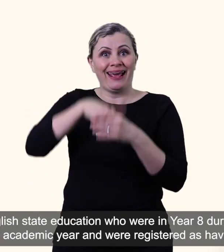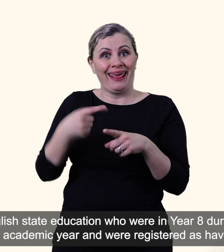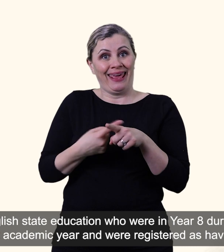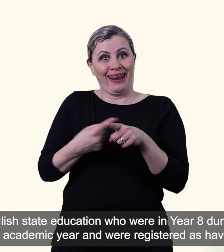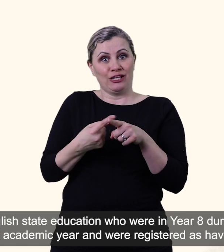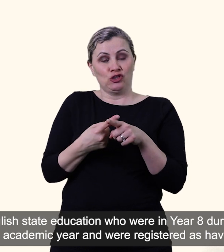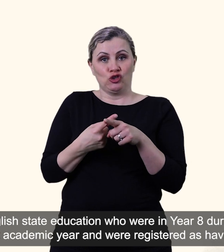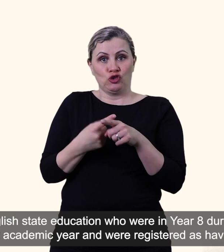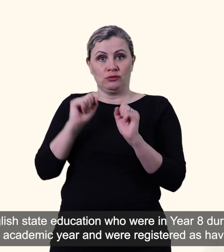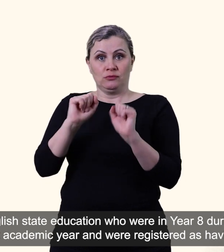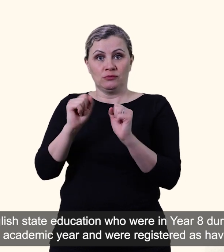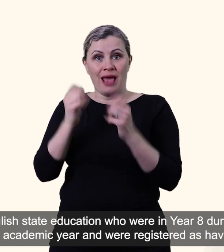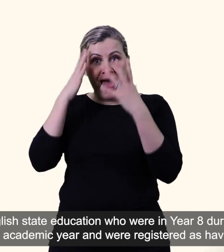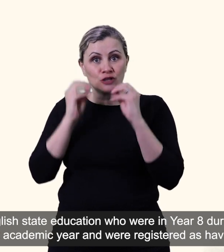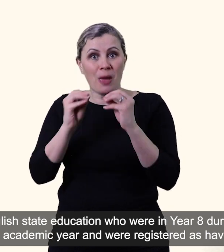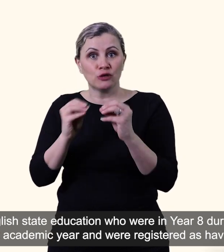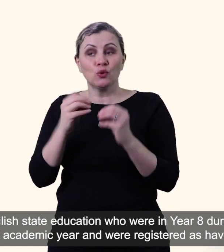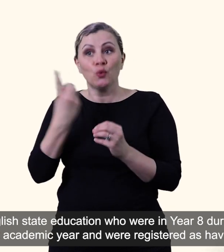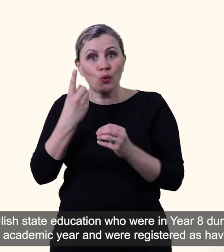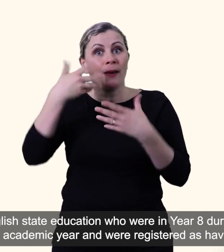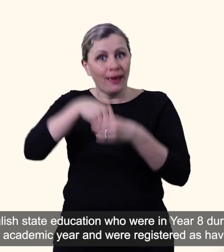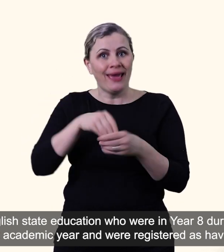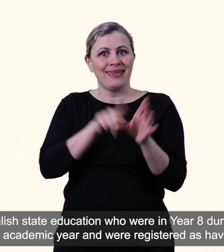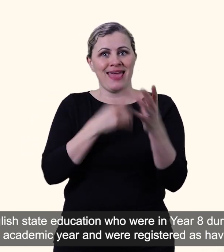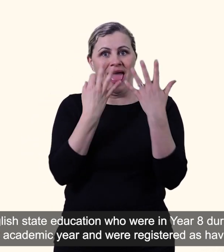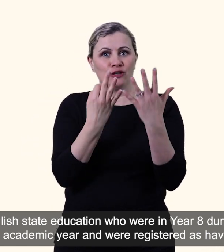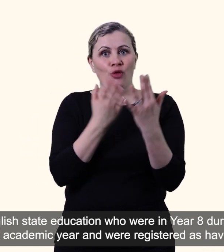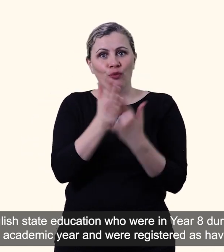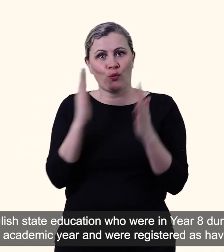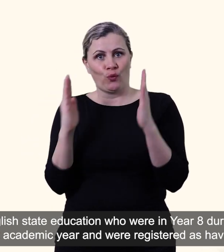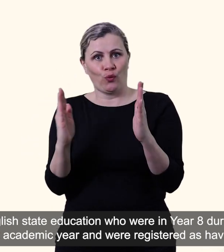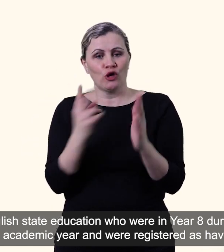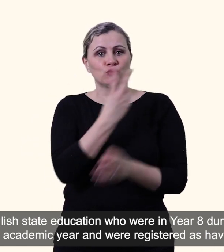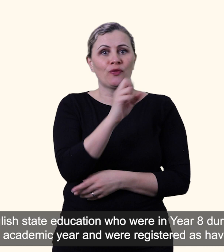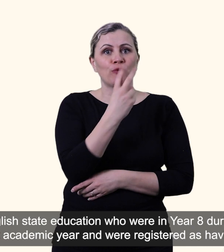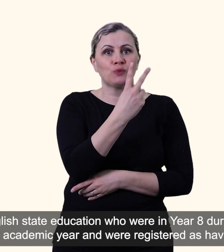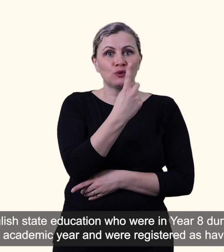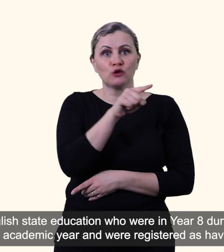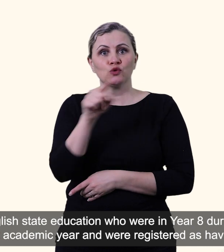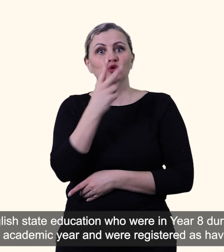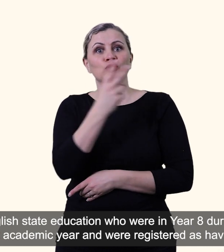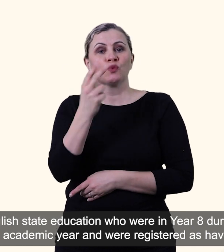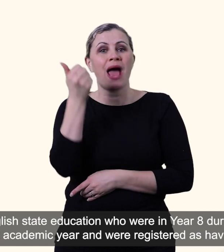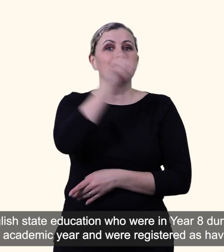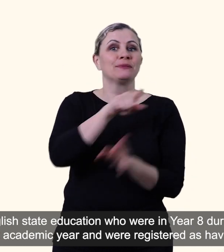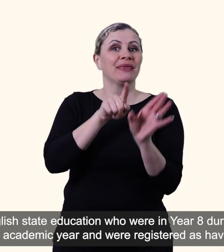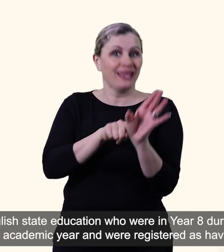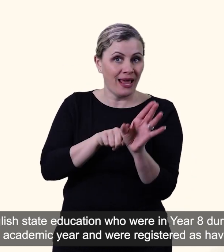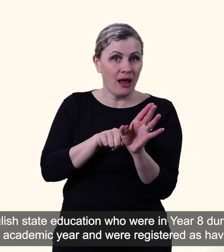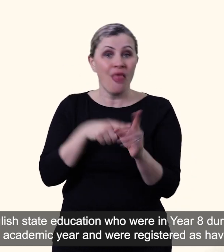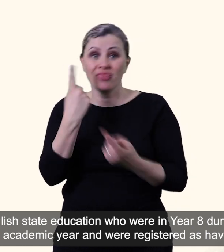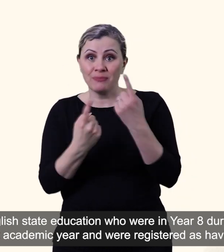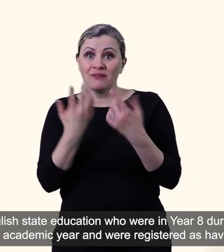in English state education who were in Year 8 during the 2021 to 22 academic year